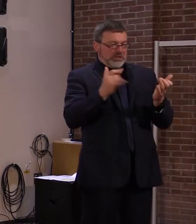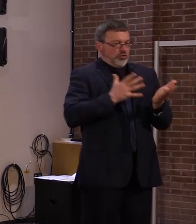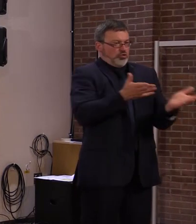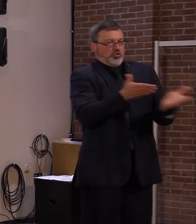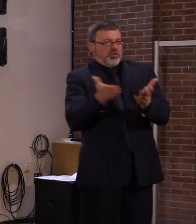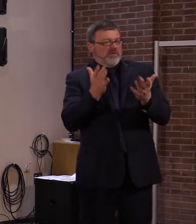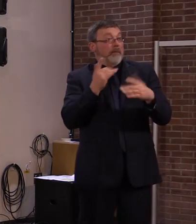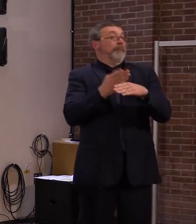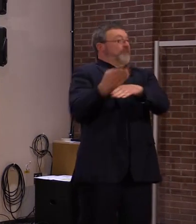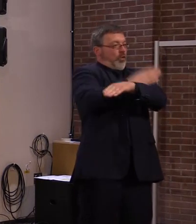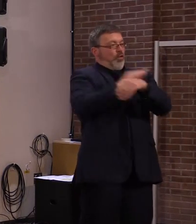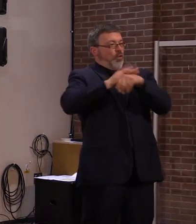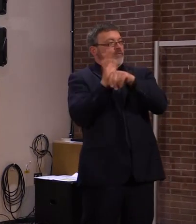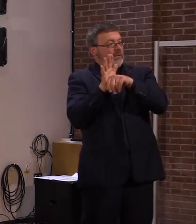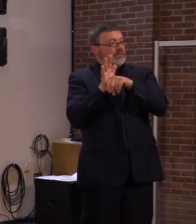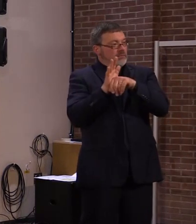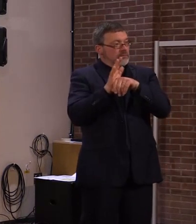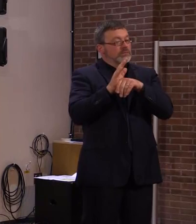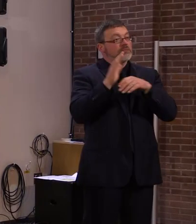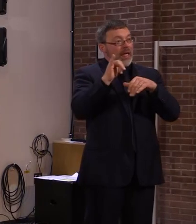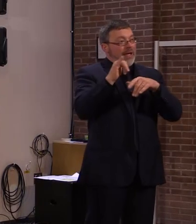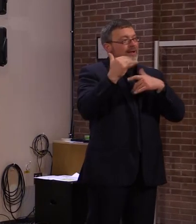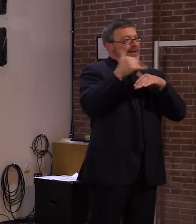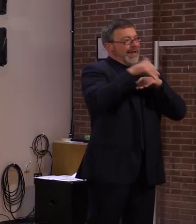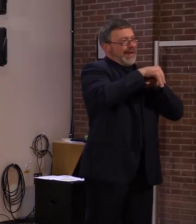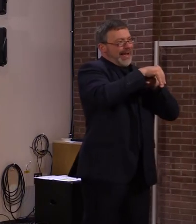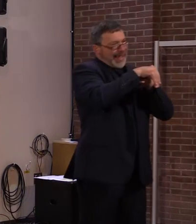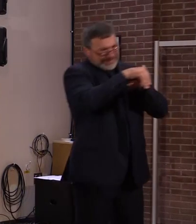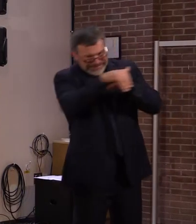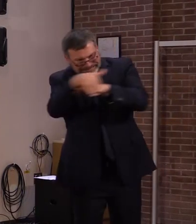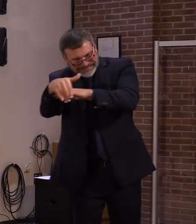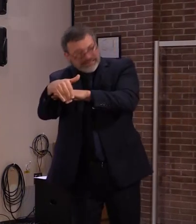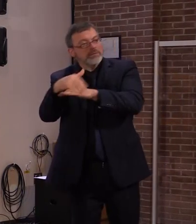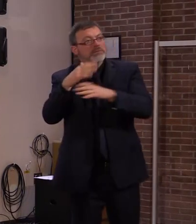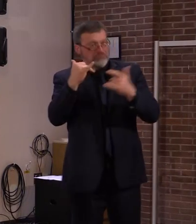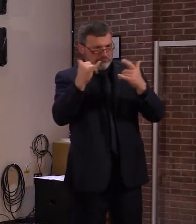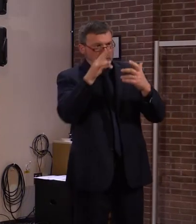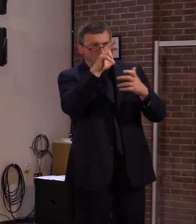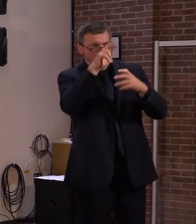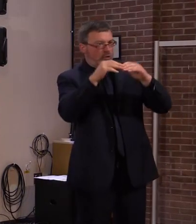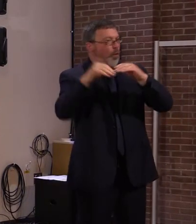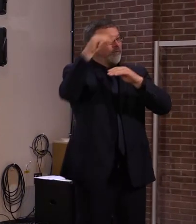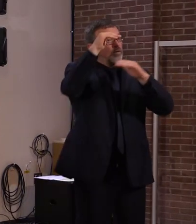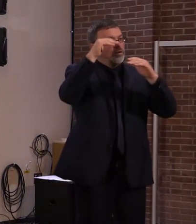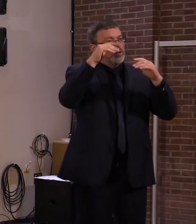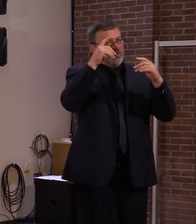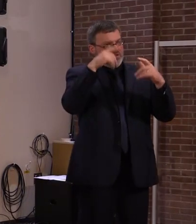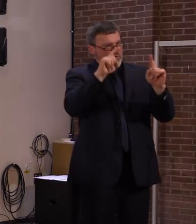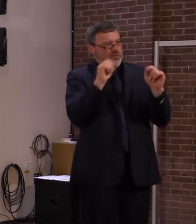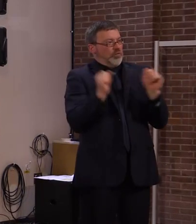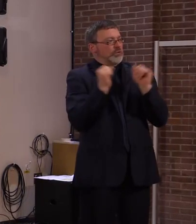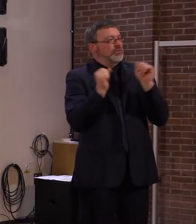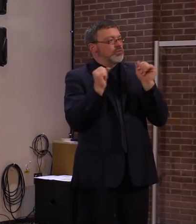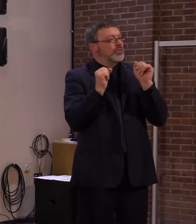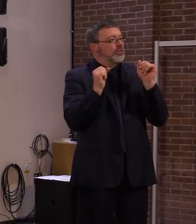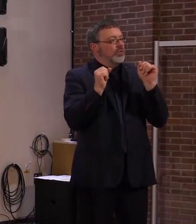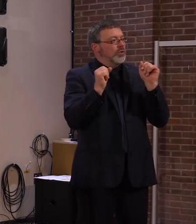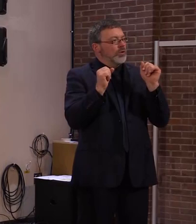a night at the height of it during the winter. And we expanded that program to over 2,500